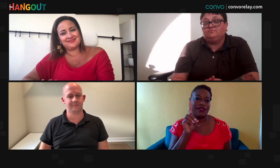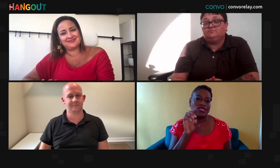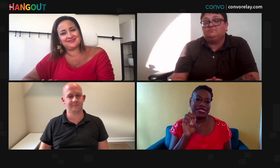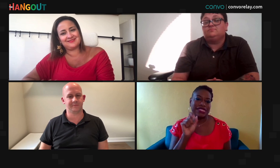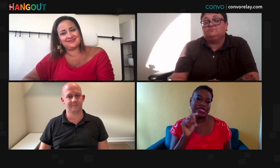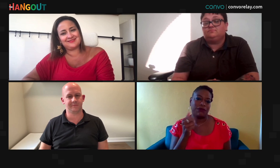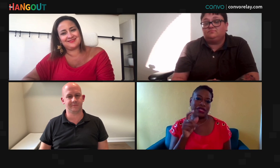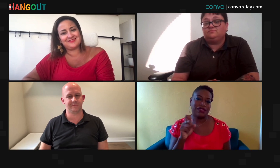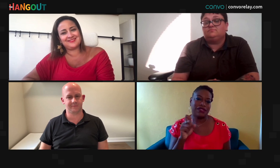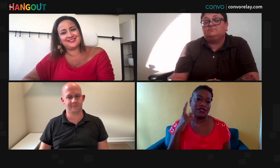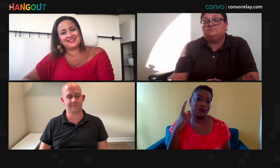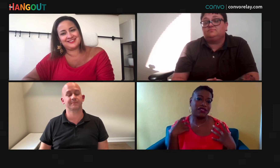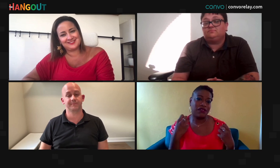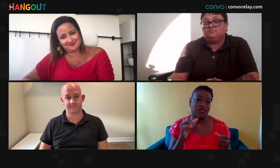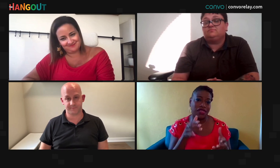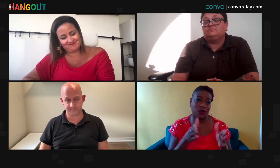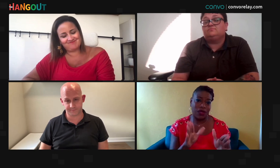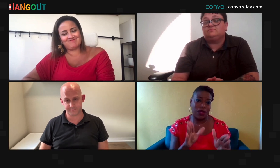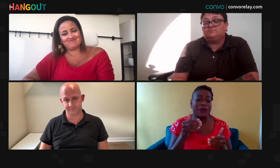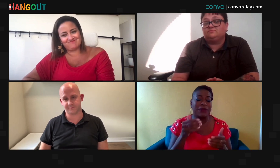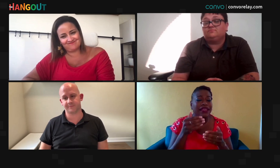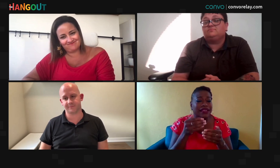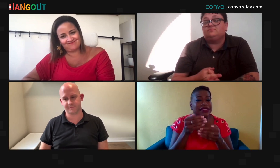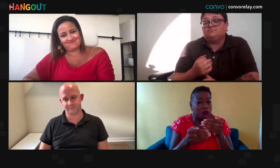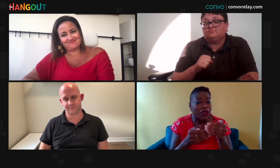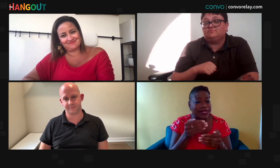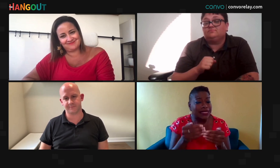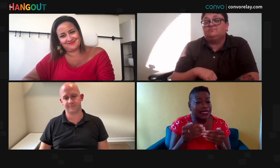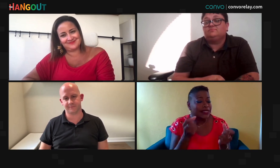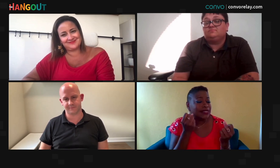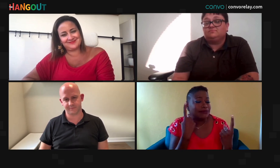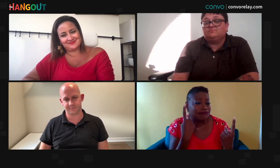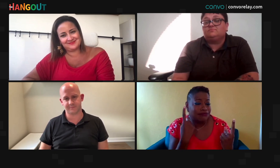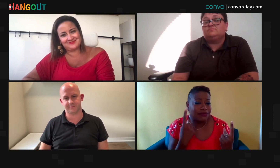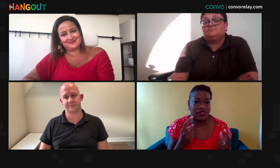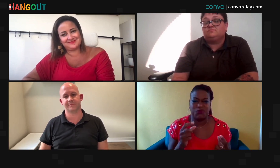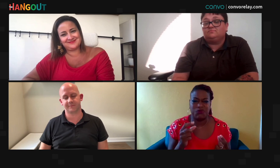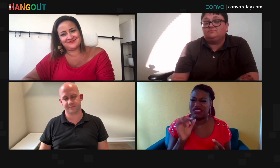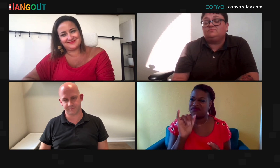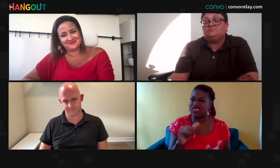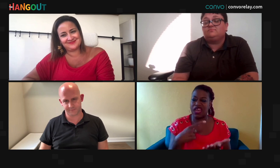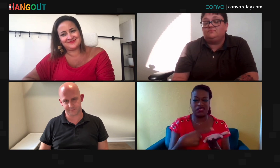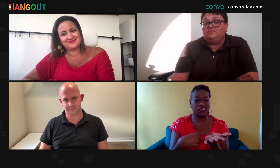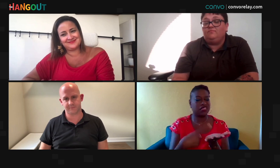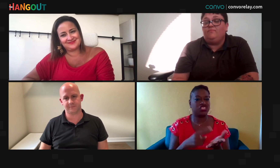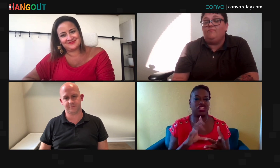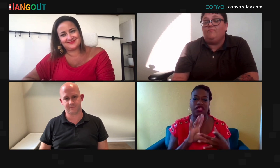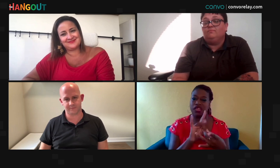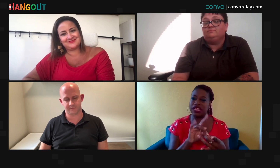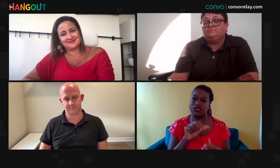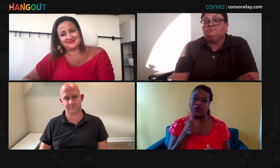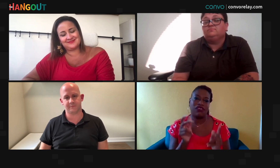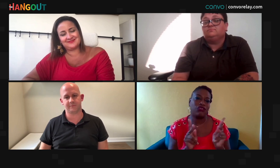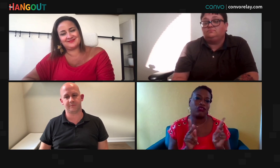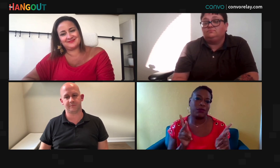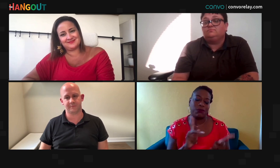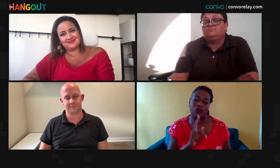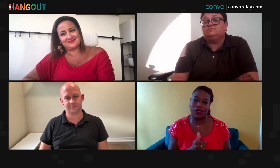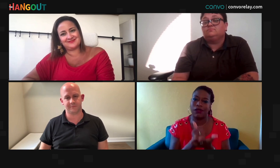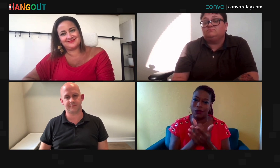this together. We're doing this, and you can destigmatize it that way, and you have that mutual understanding. So it's that